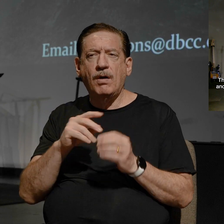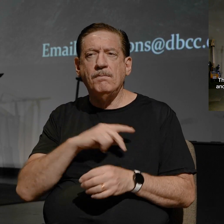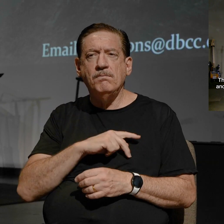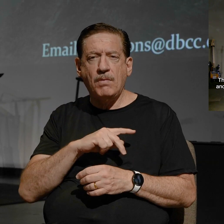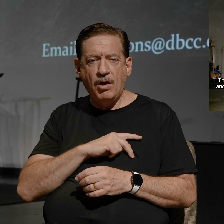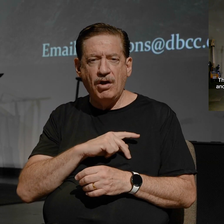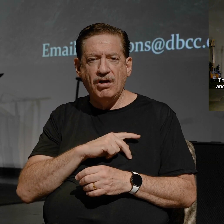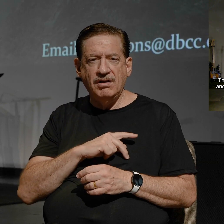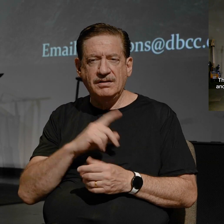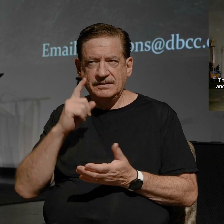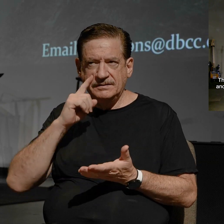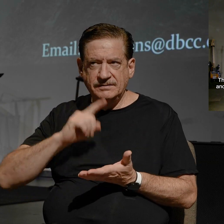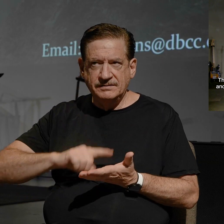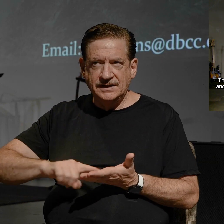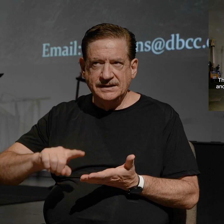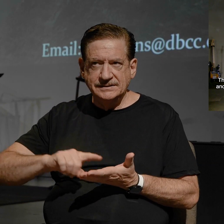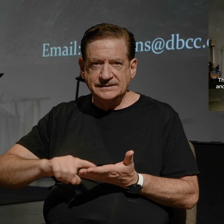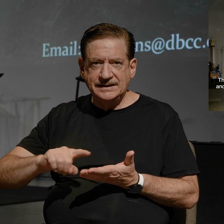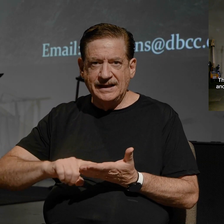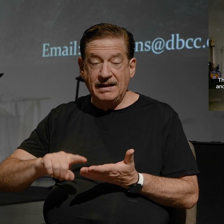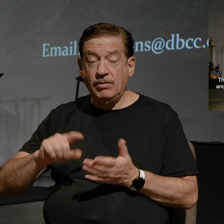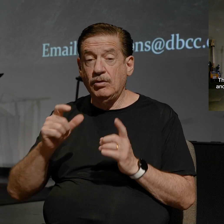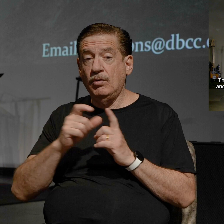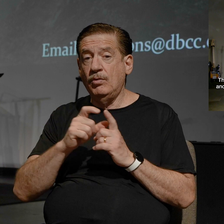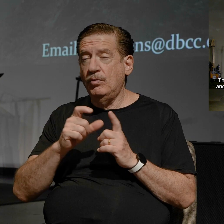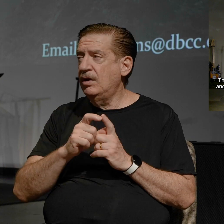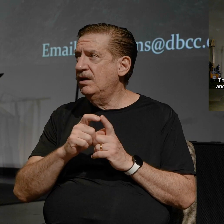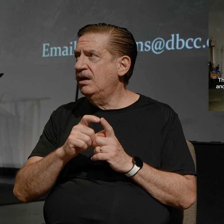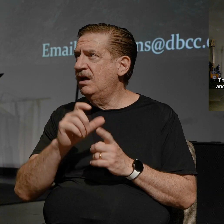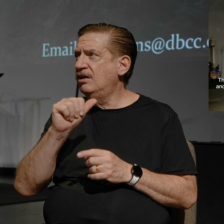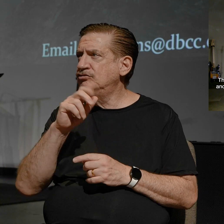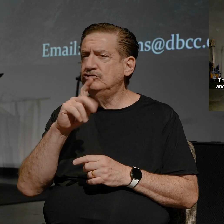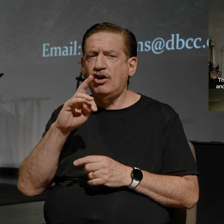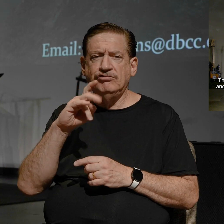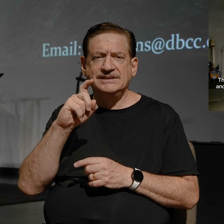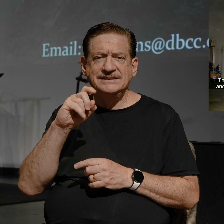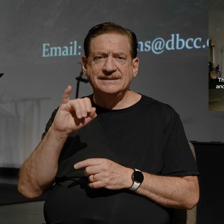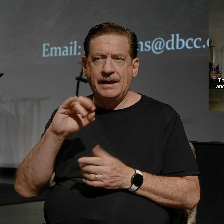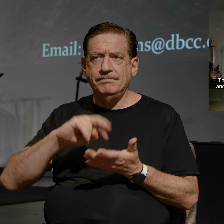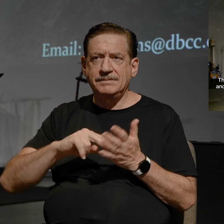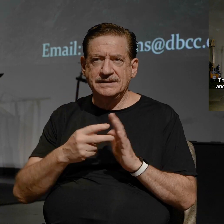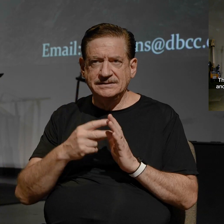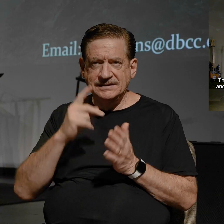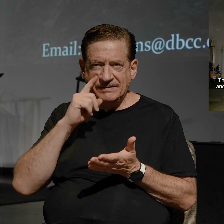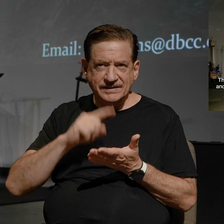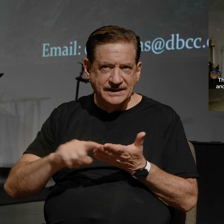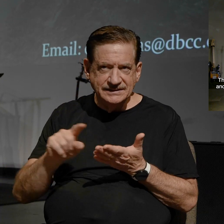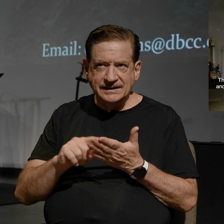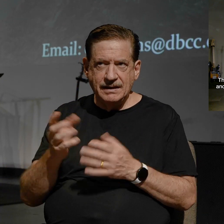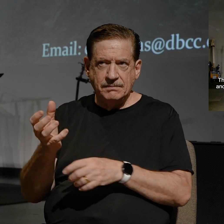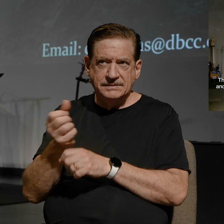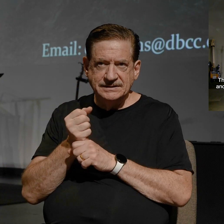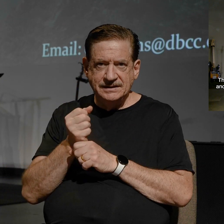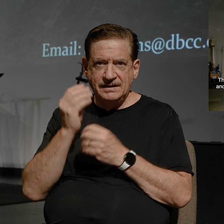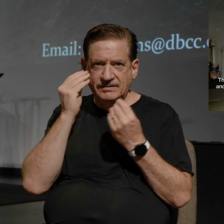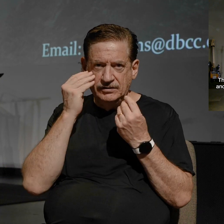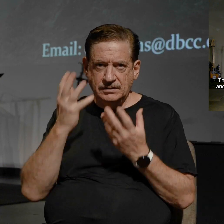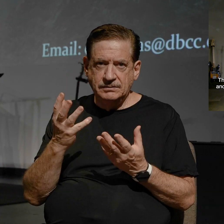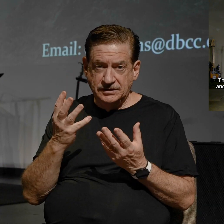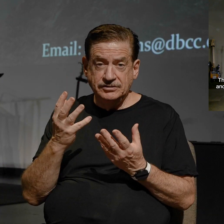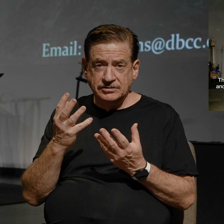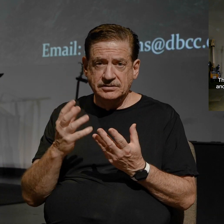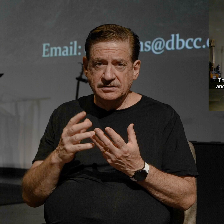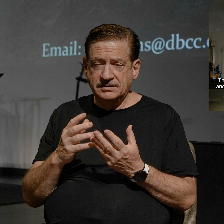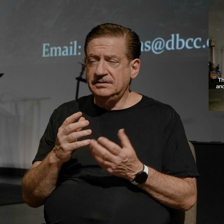to investigate. The word is historici. It means to investigate or obtain information. The word history you can